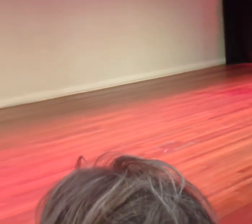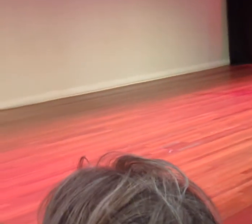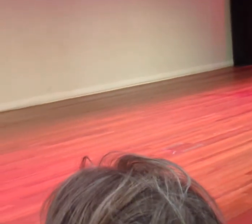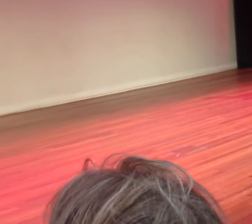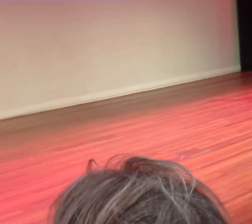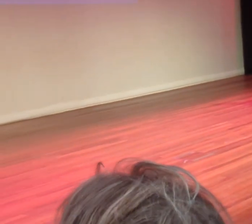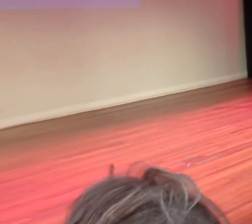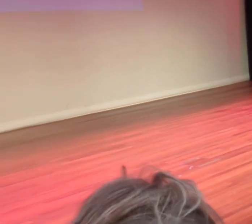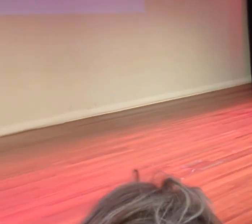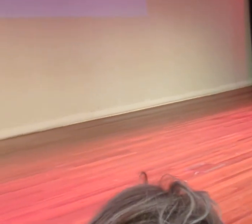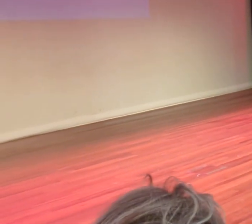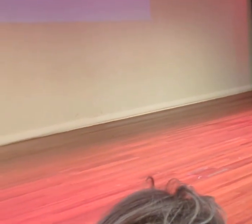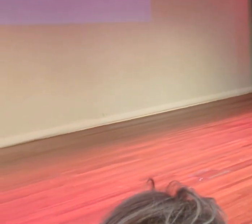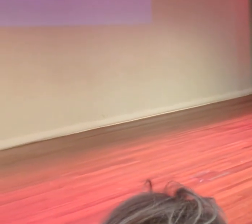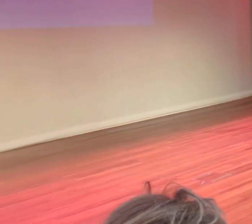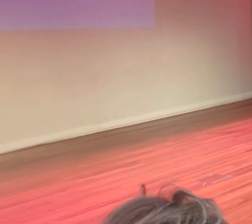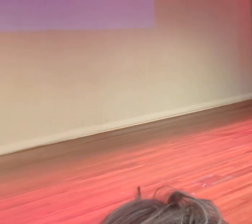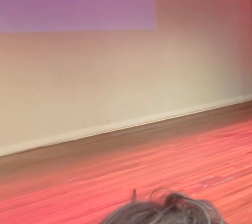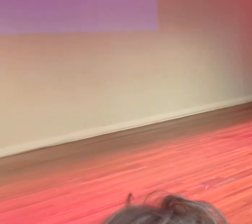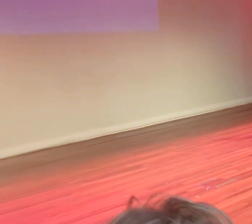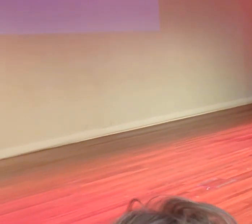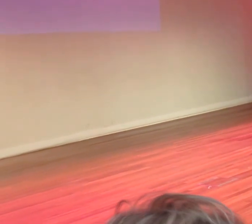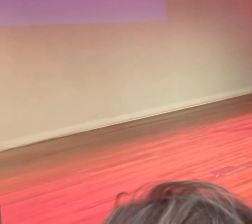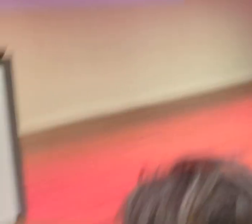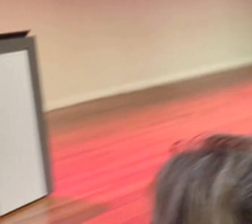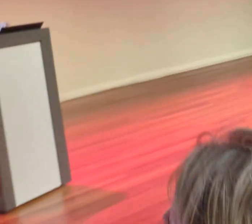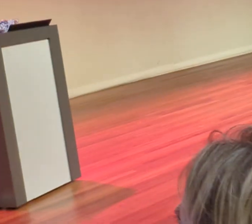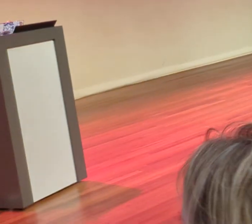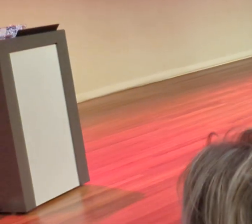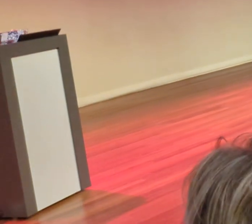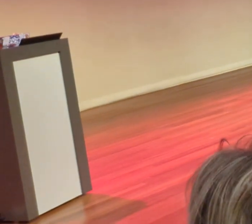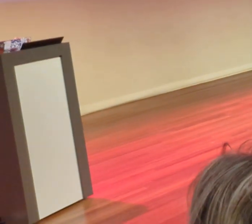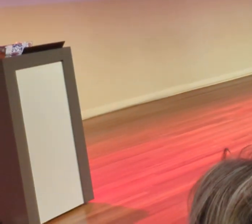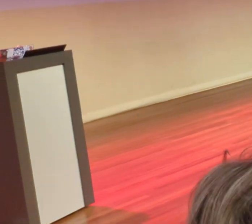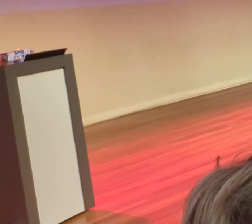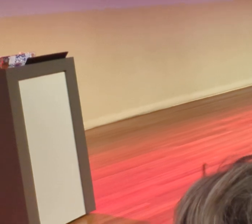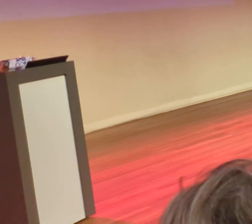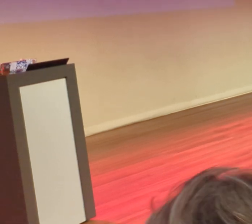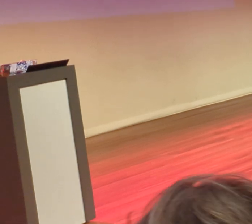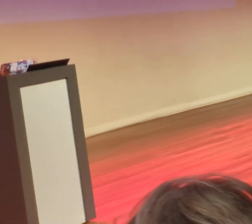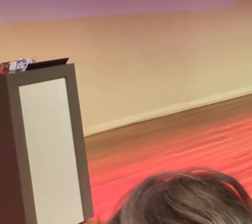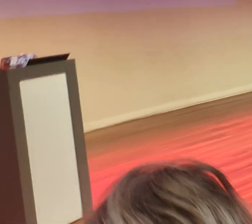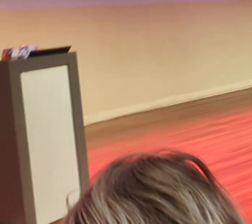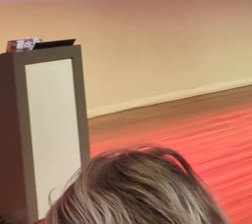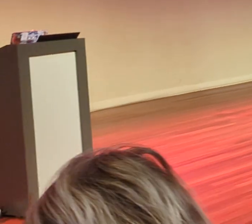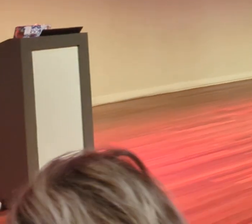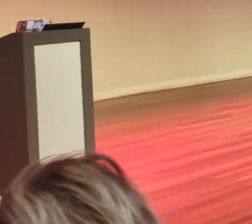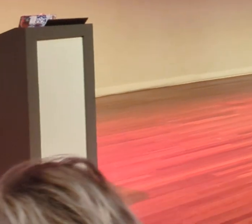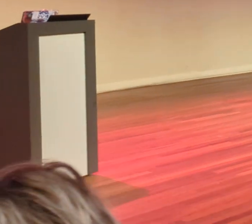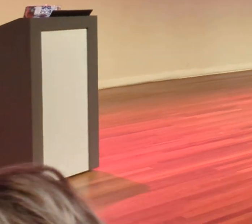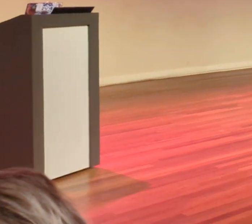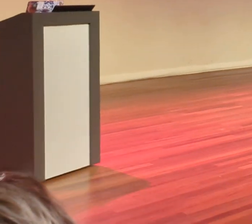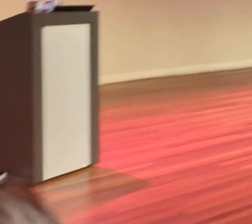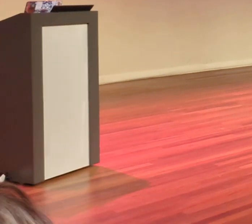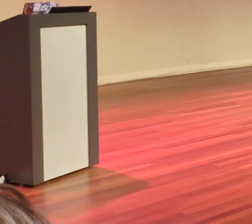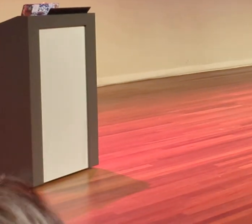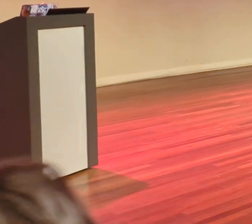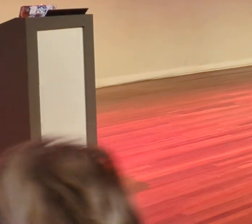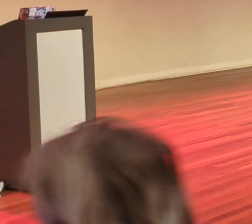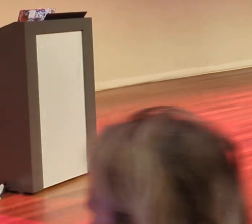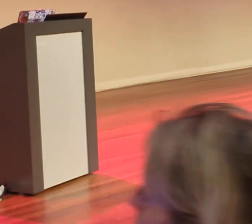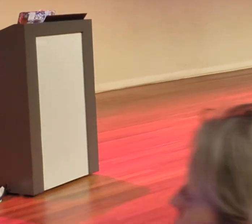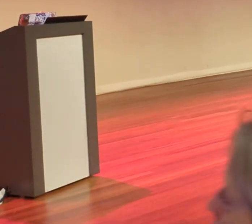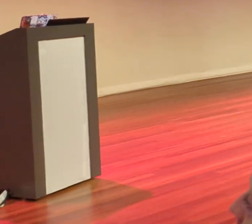I'm actually a computer scientist, so this is quite relevant to me, and I feel quite good chairing this session. So we will have 3